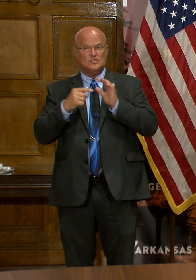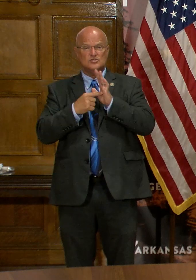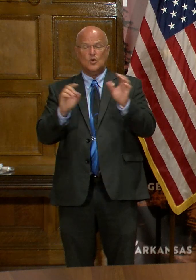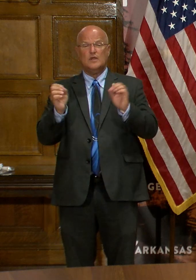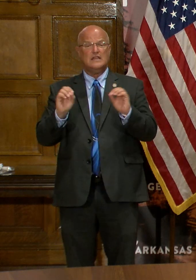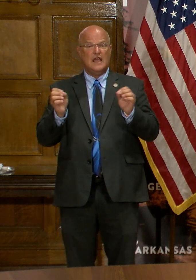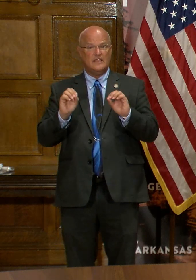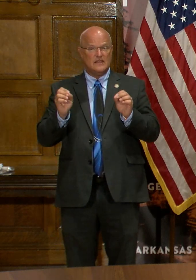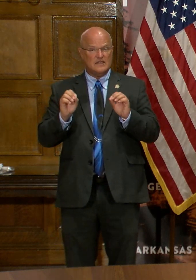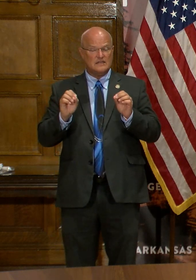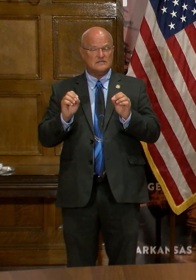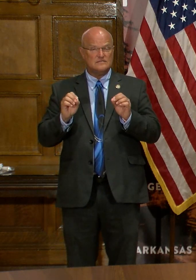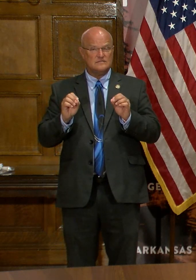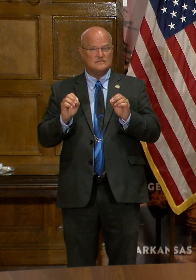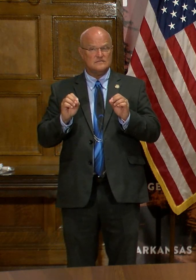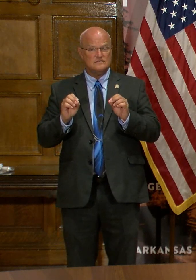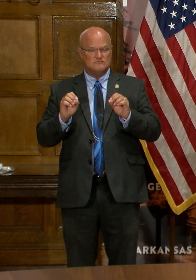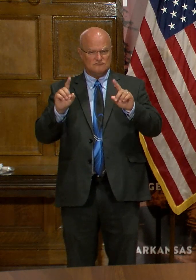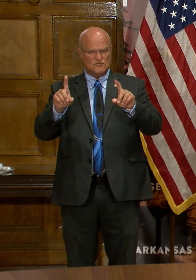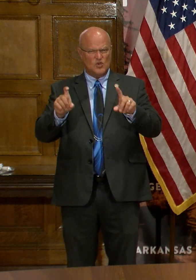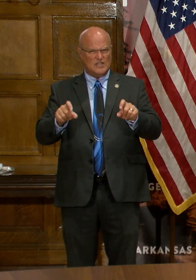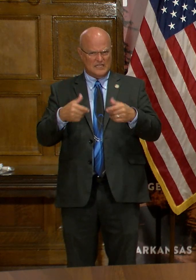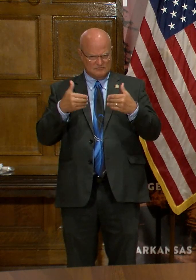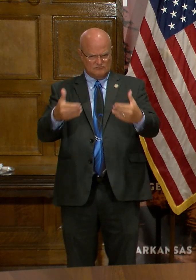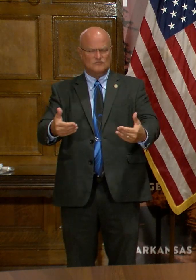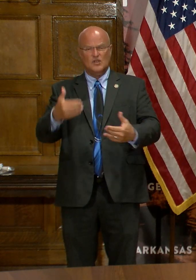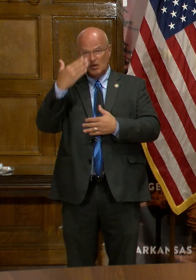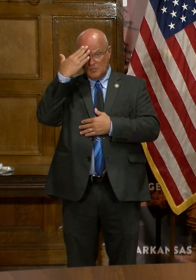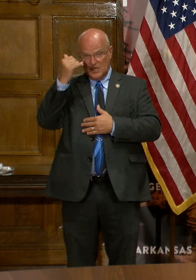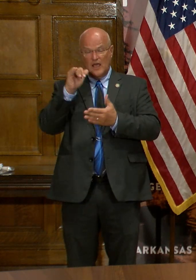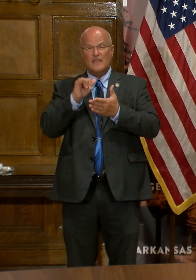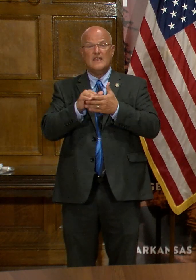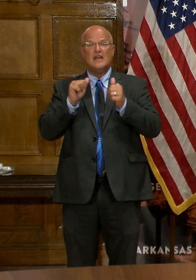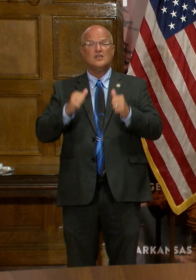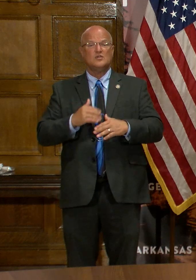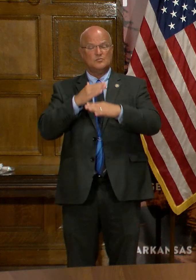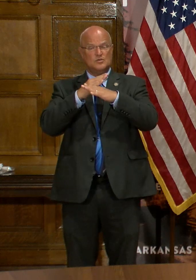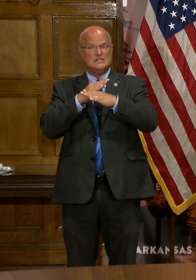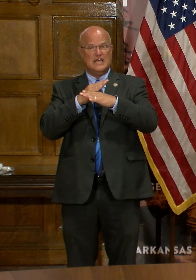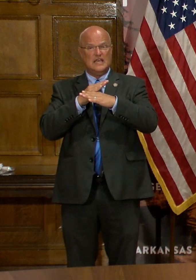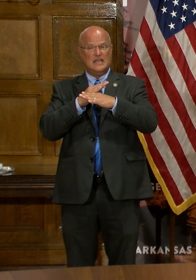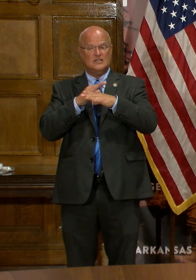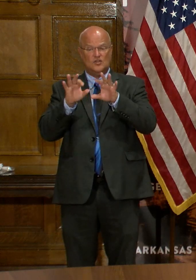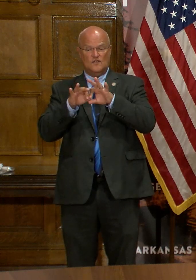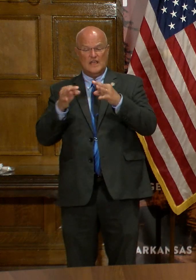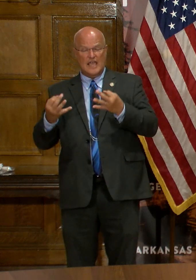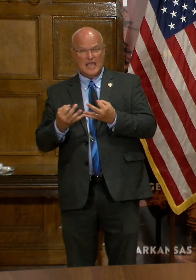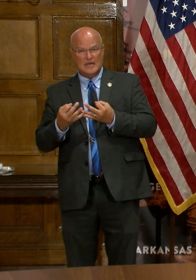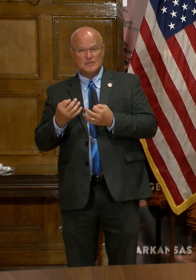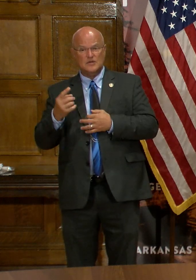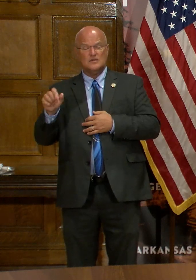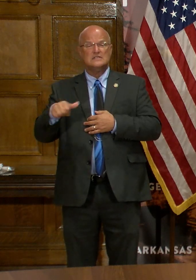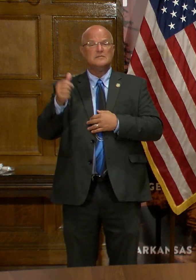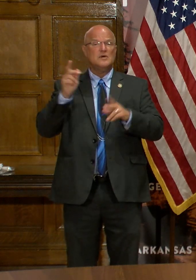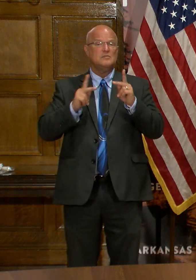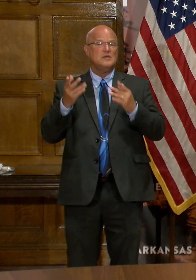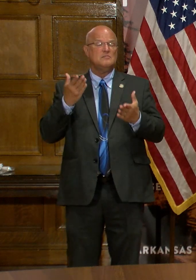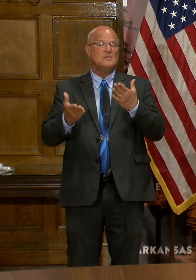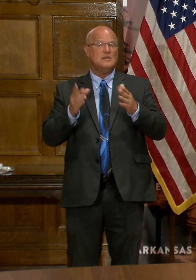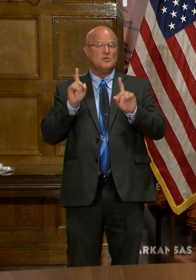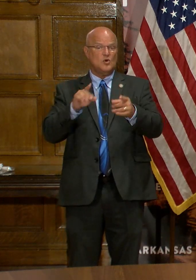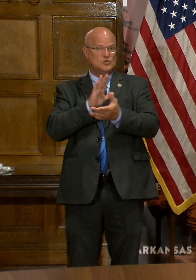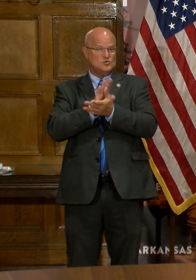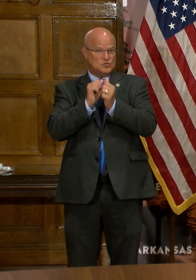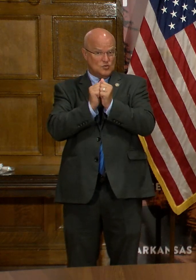asymptomatic, go get a test because that could protect your loved ones or somebody that you might be going to